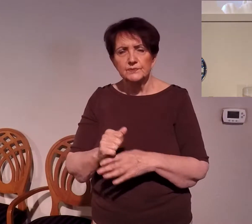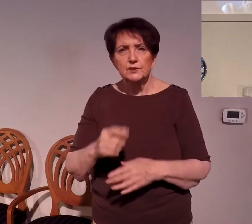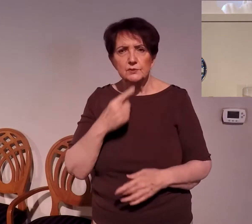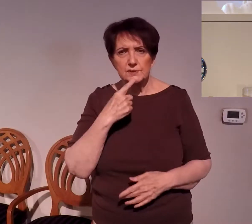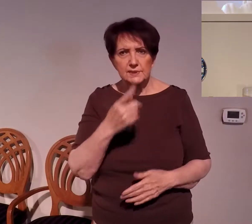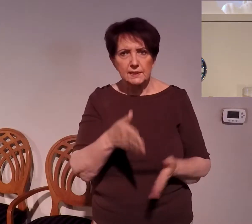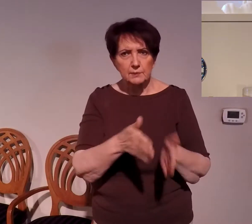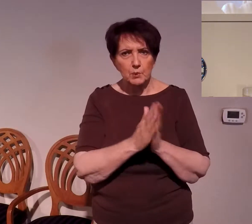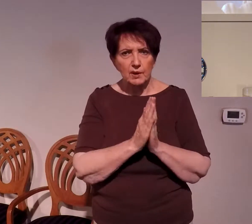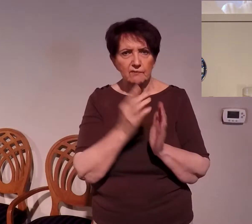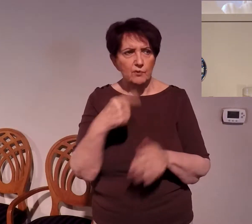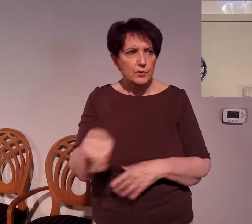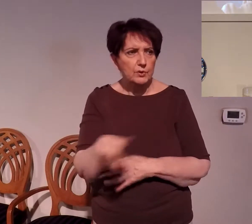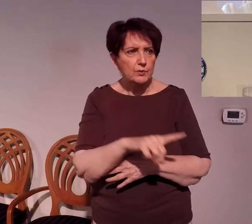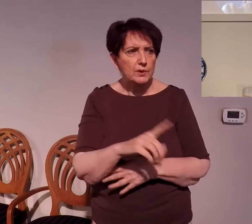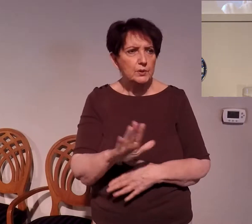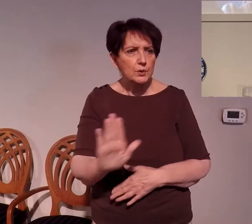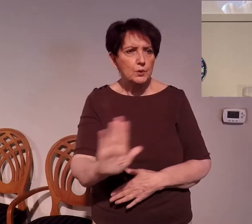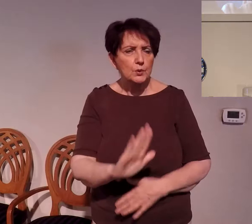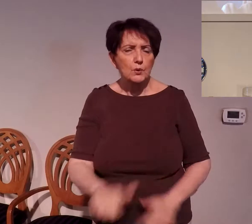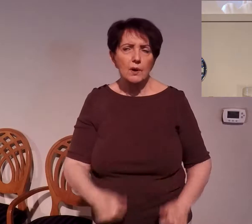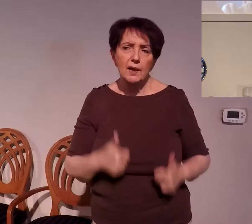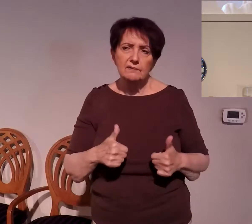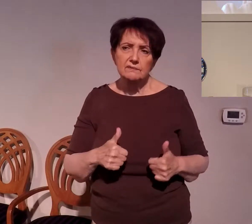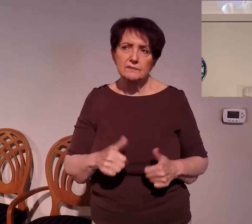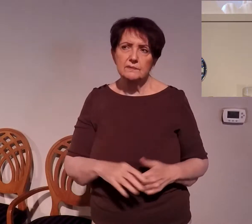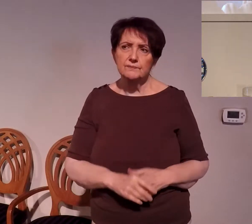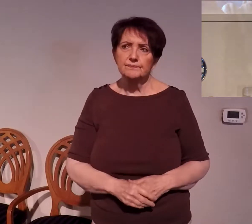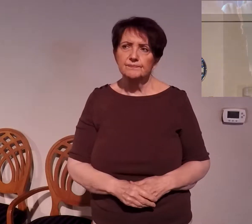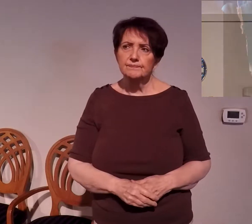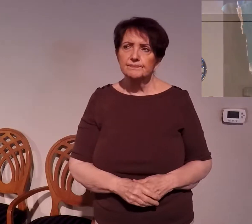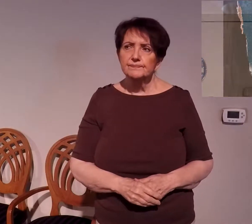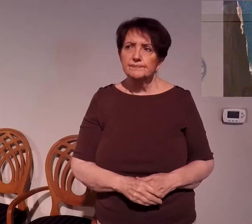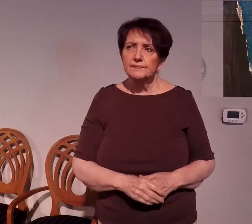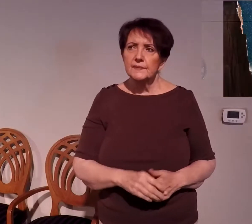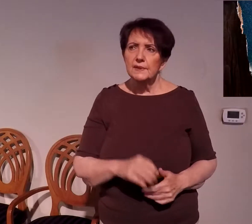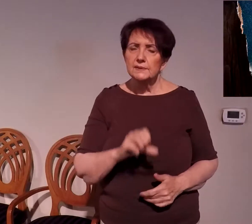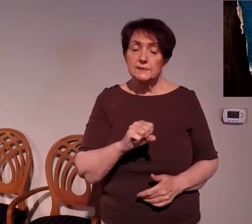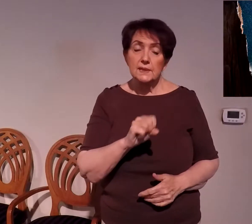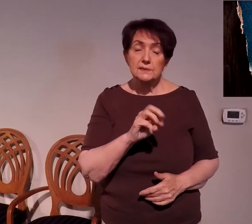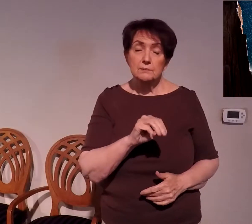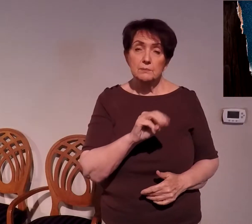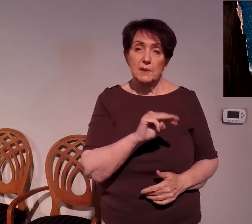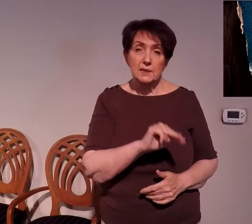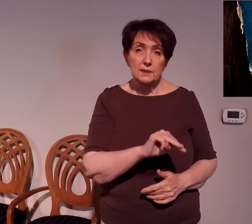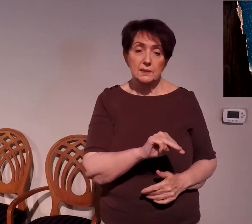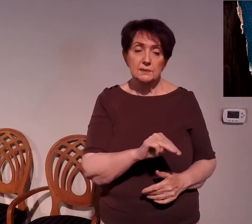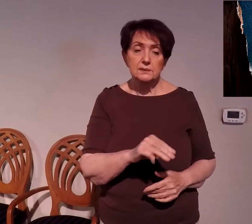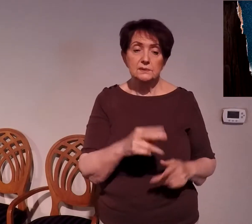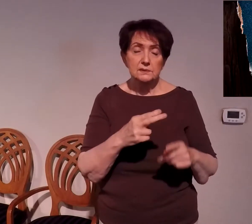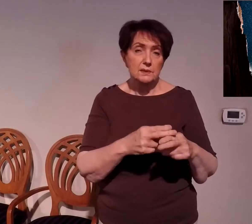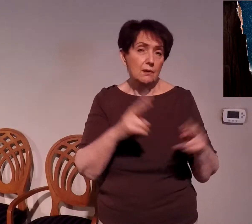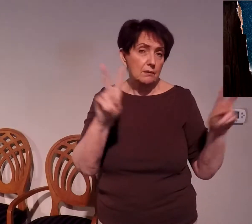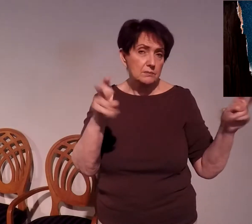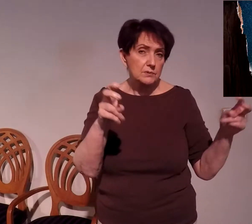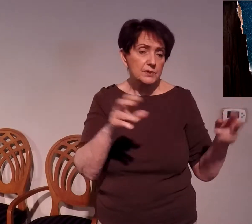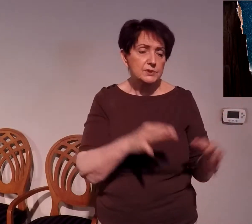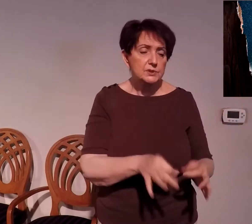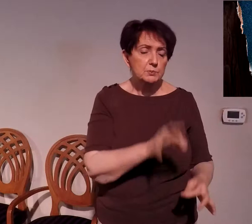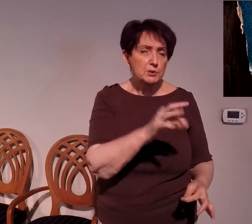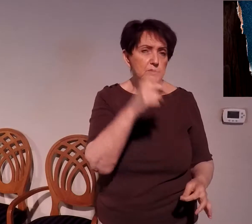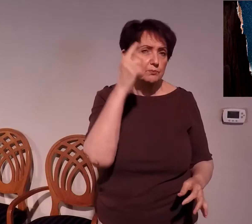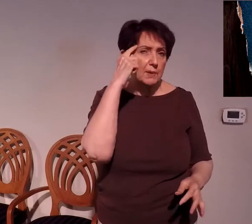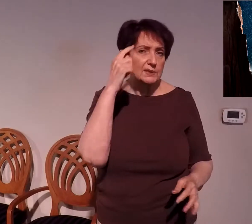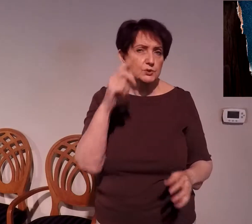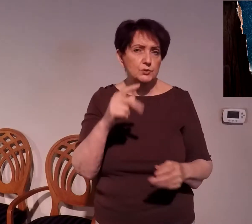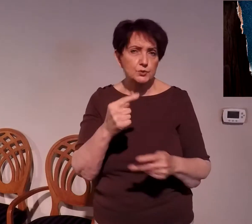you and your life. In the science of mind, we call it spiritual mind treatment.